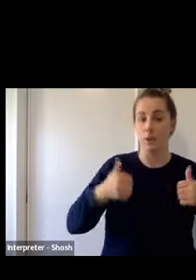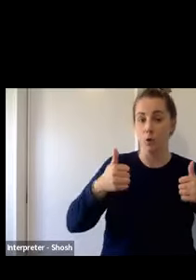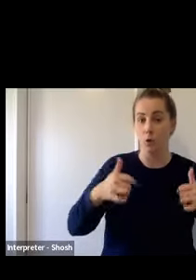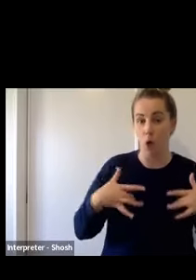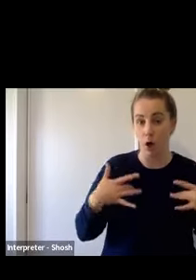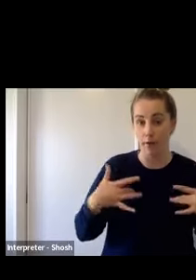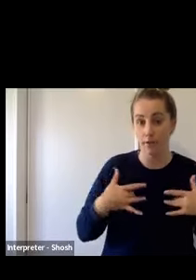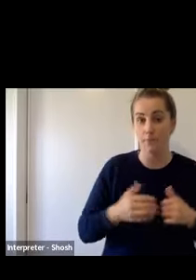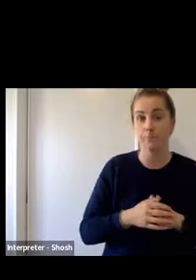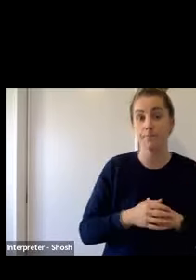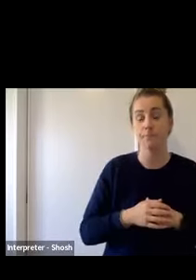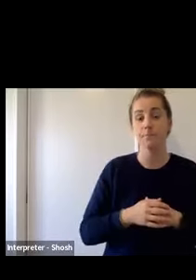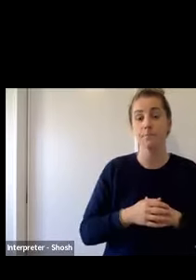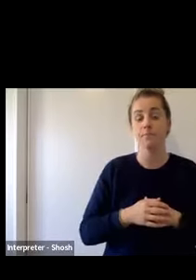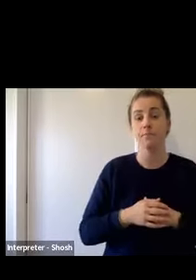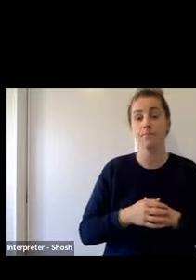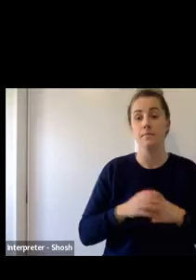and the